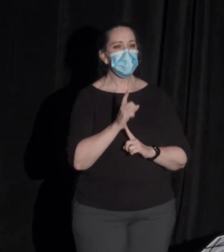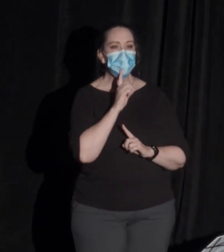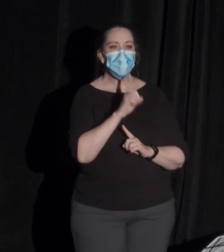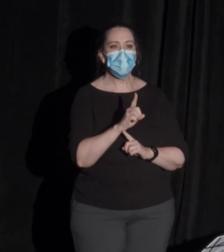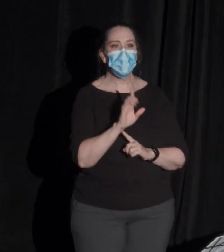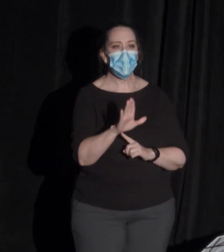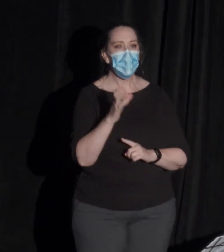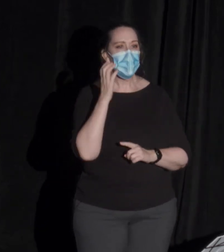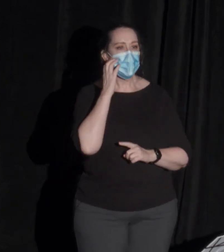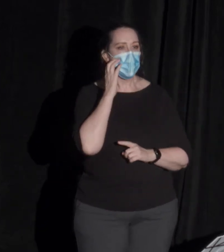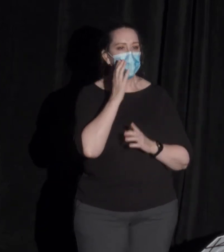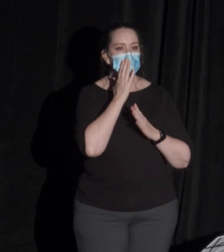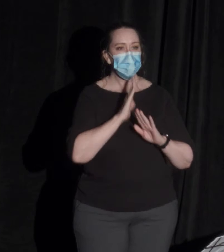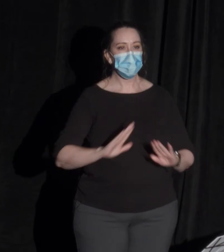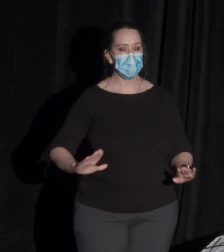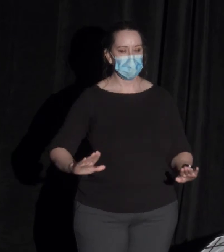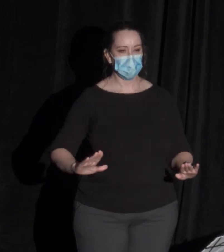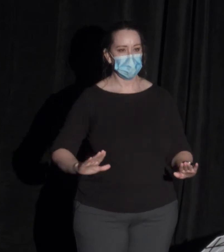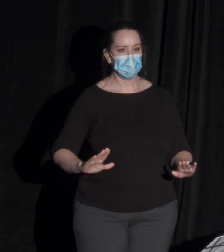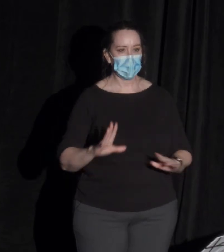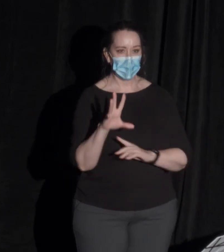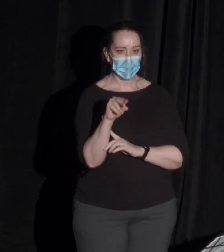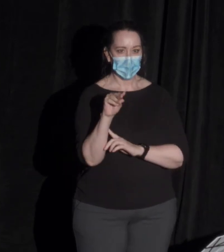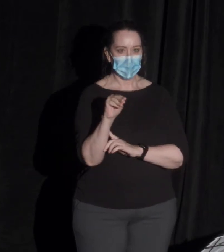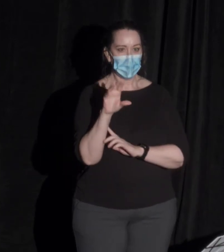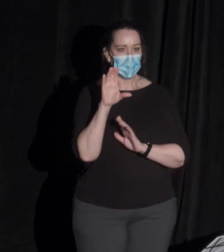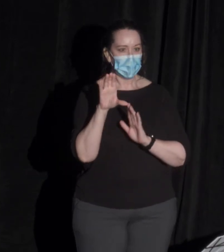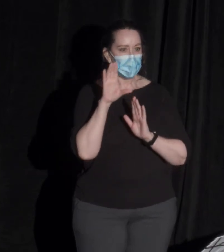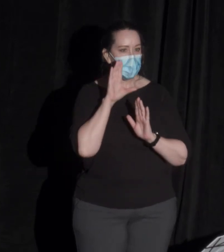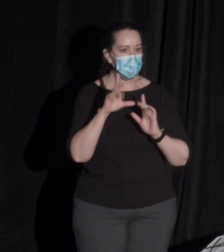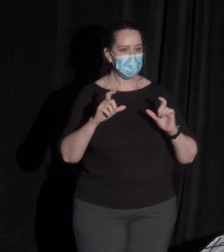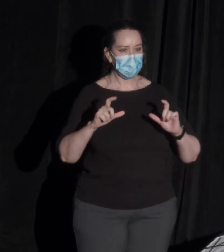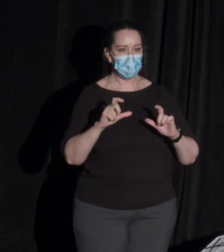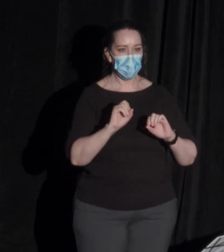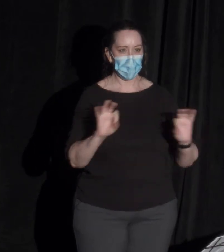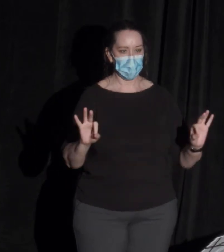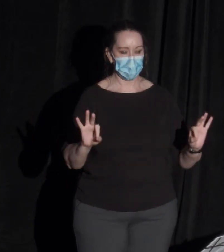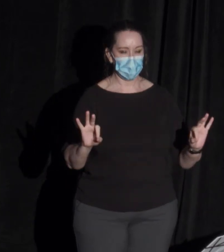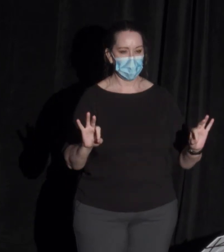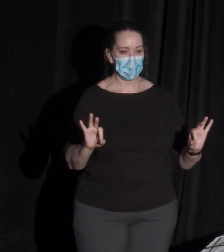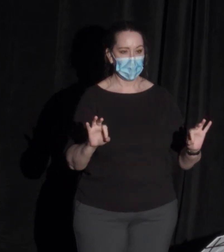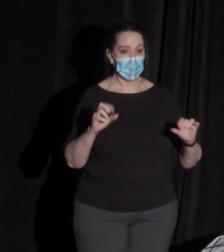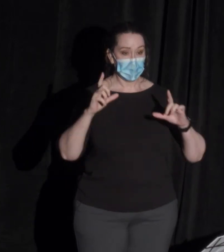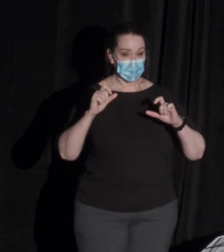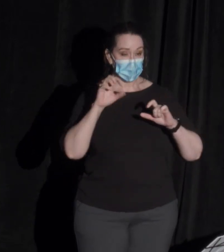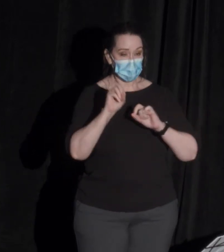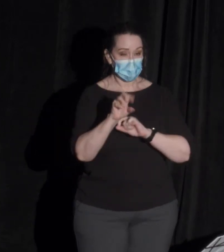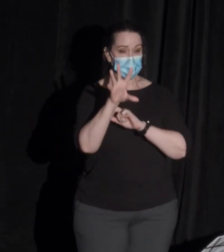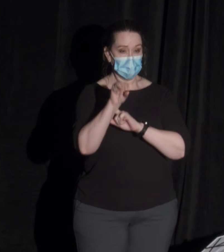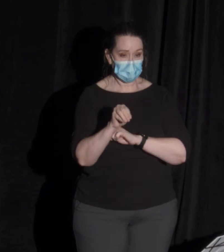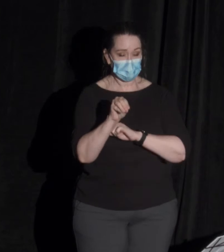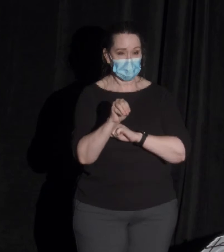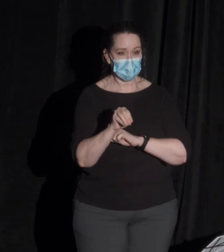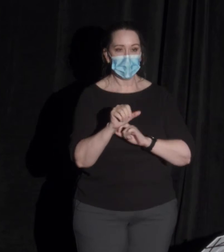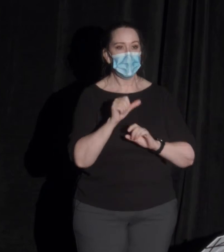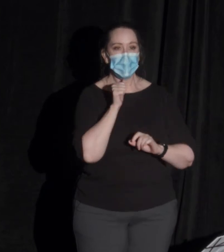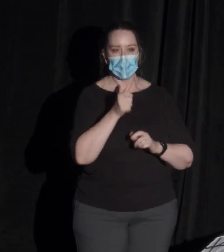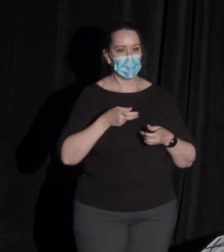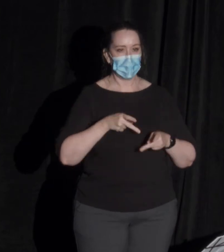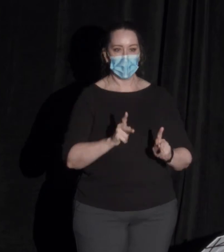phone is on silent and the flash on your camera is turned off. Flash photography is not allowed during the ceremony, but there will